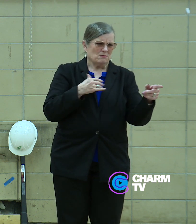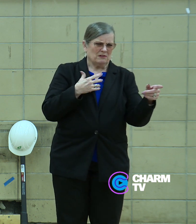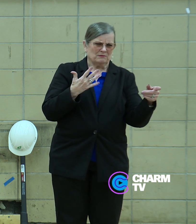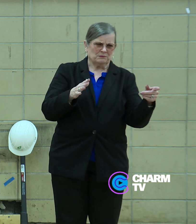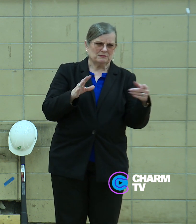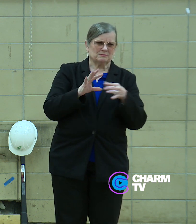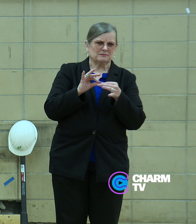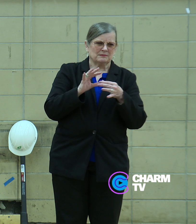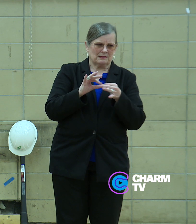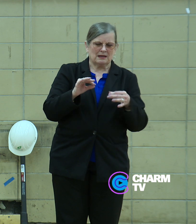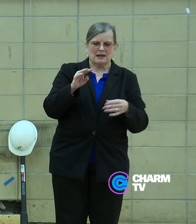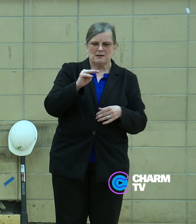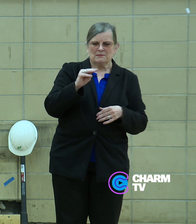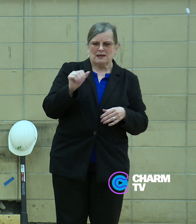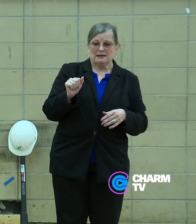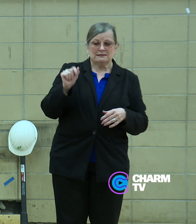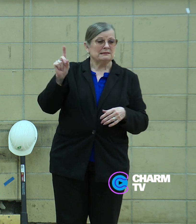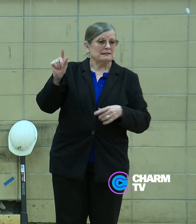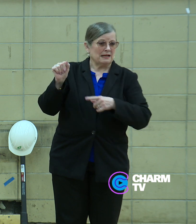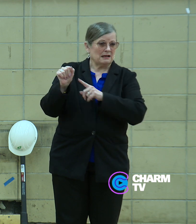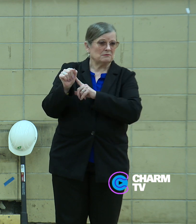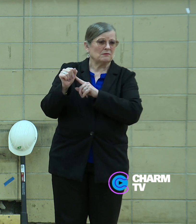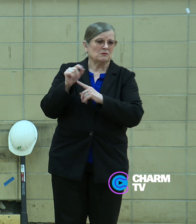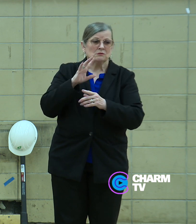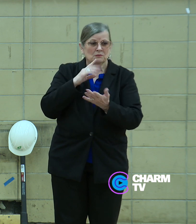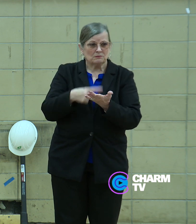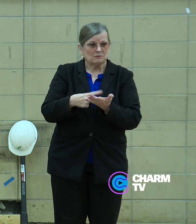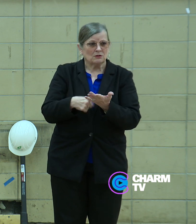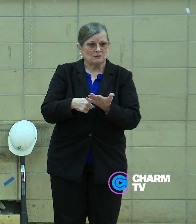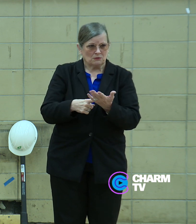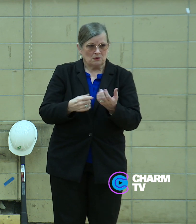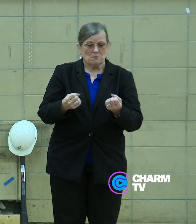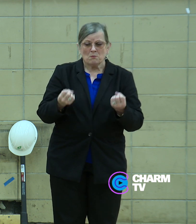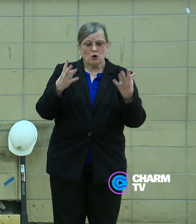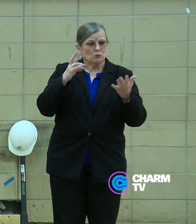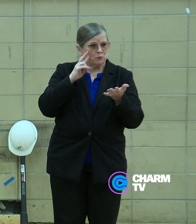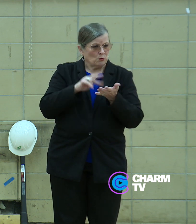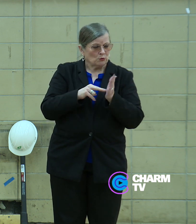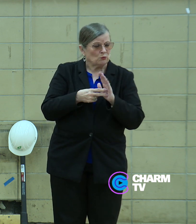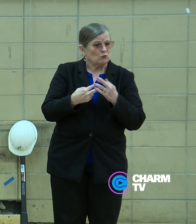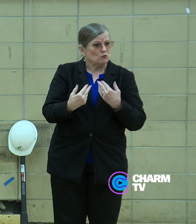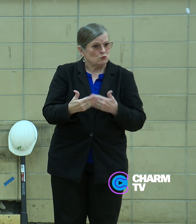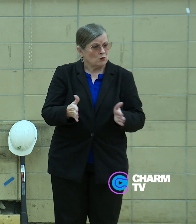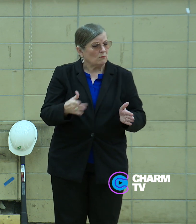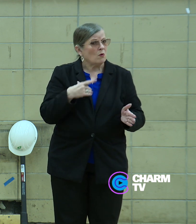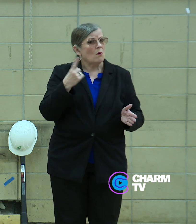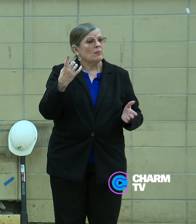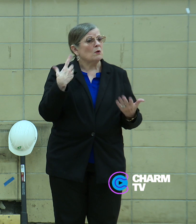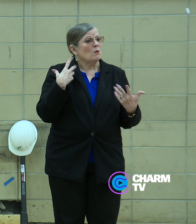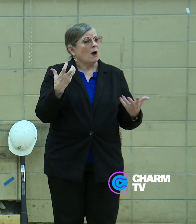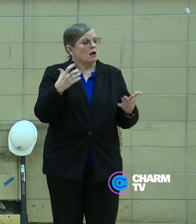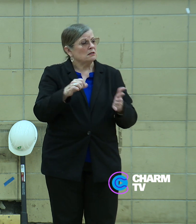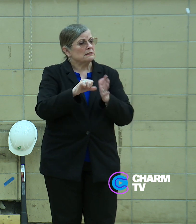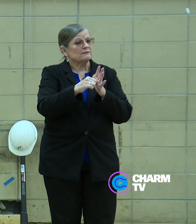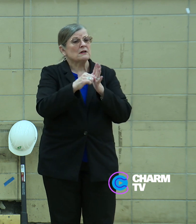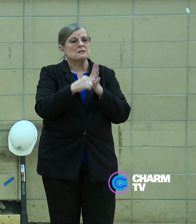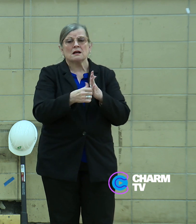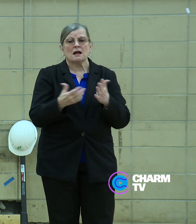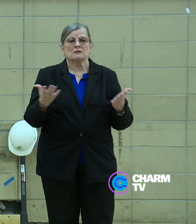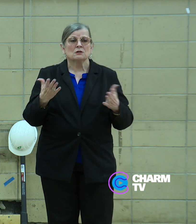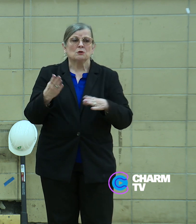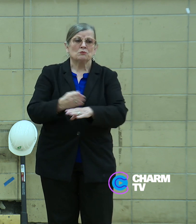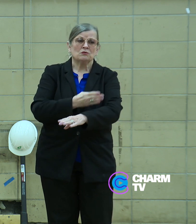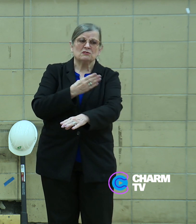improvements. He spoke about the multipurpose room. But one of the things that I want to highlight also is the improvement of our